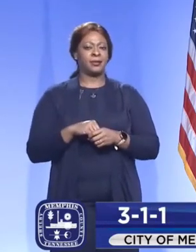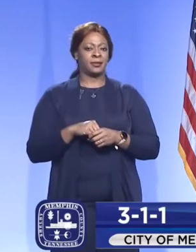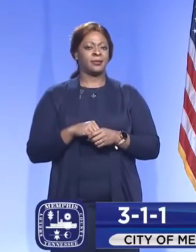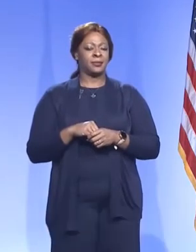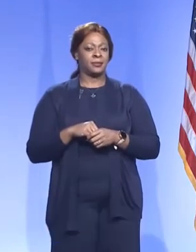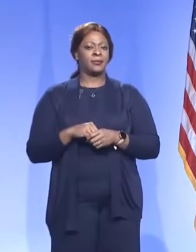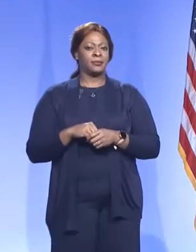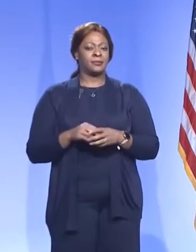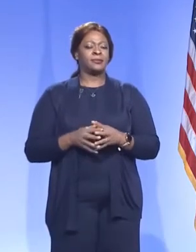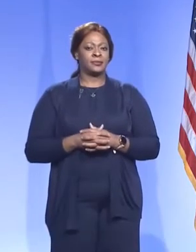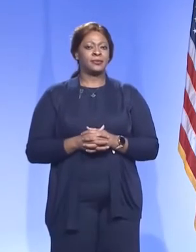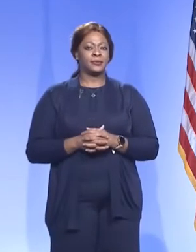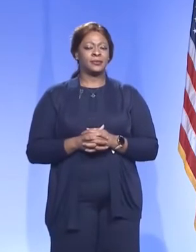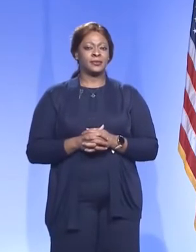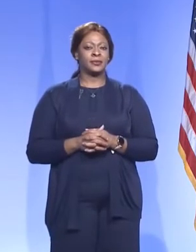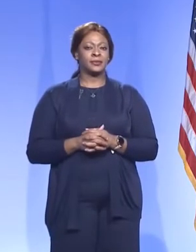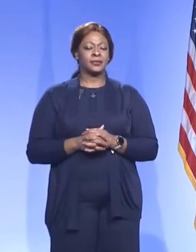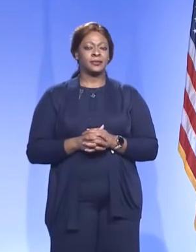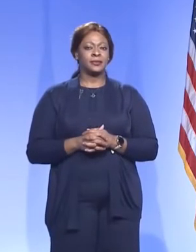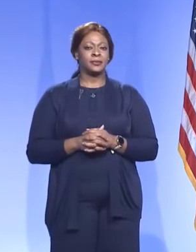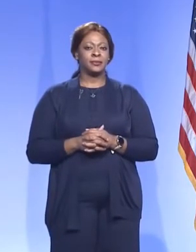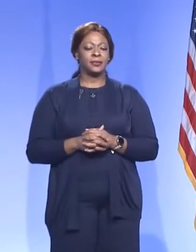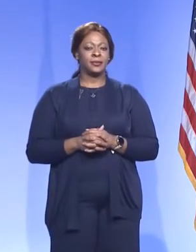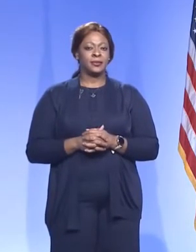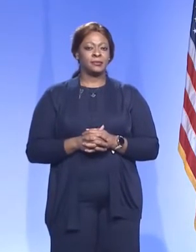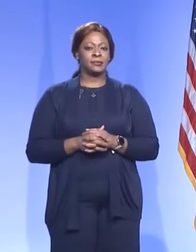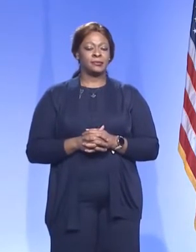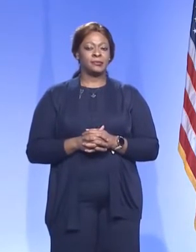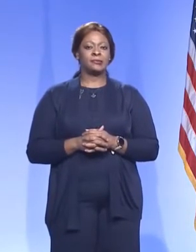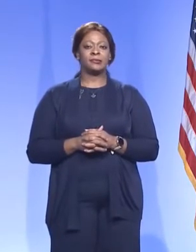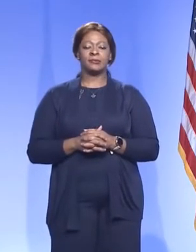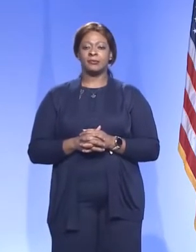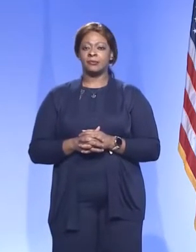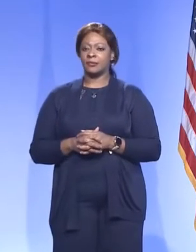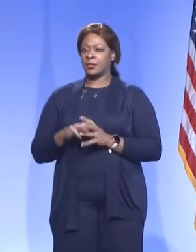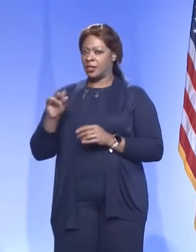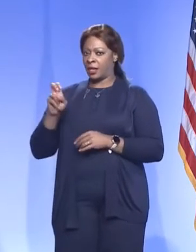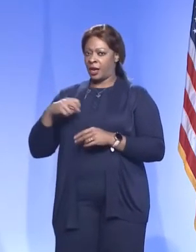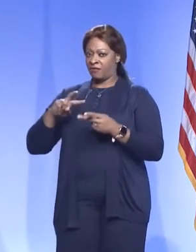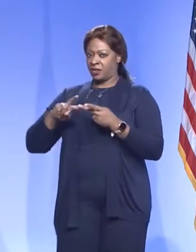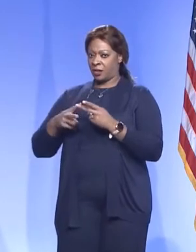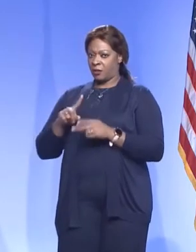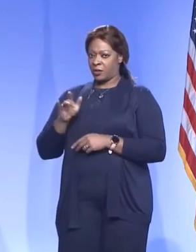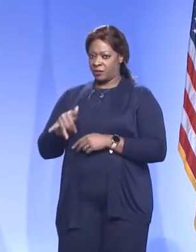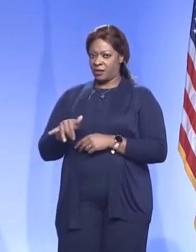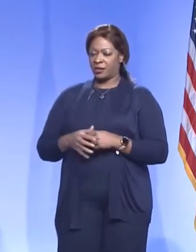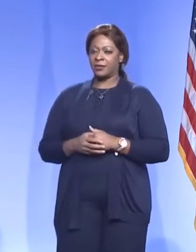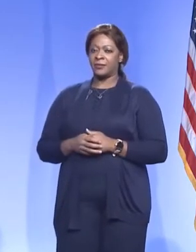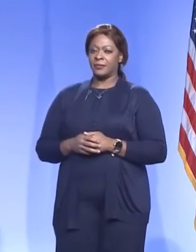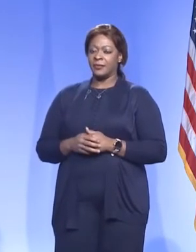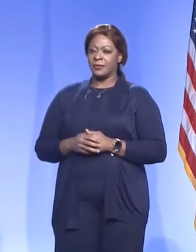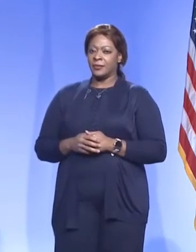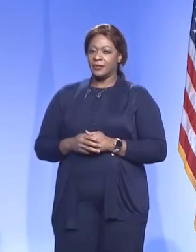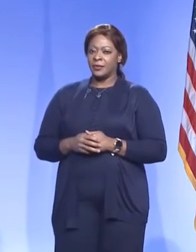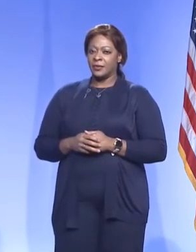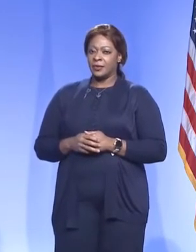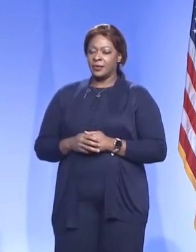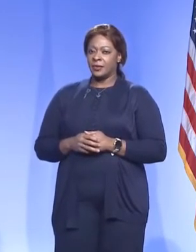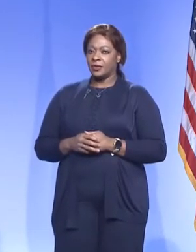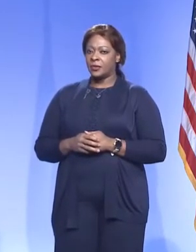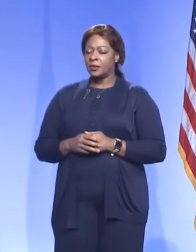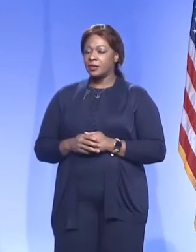school districts, and the important thing is the number of children in a community that are